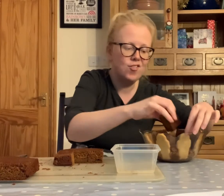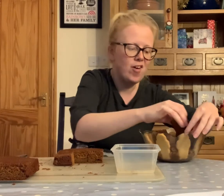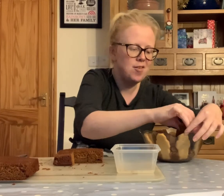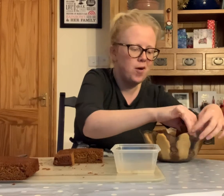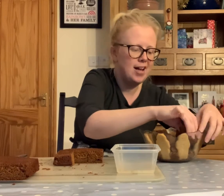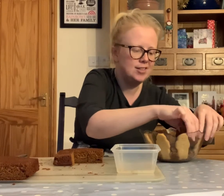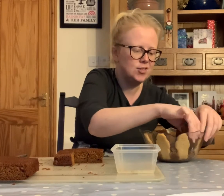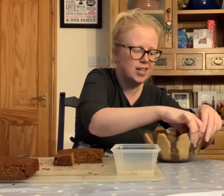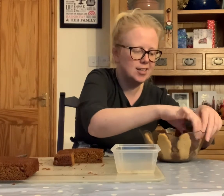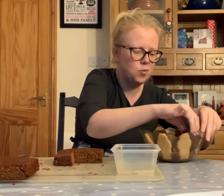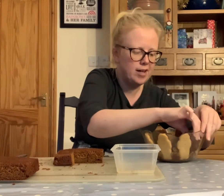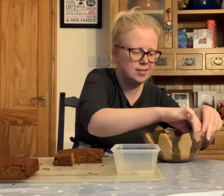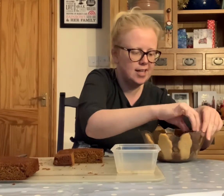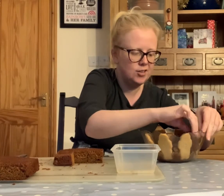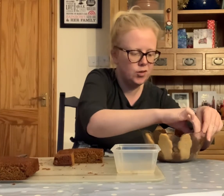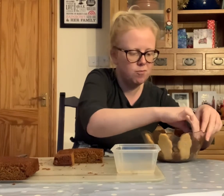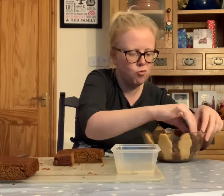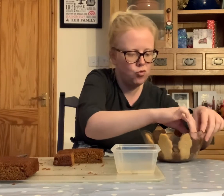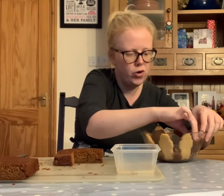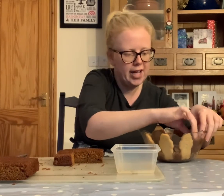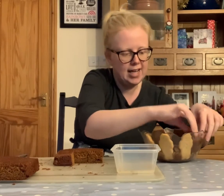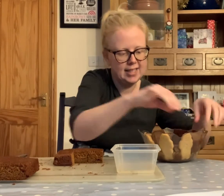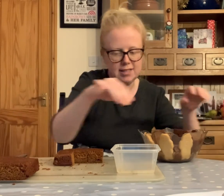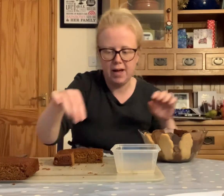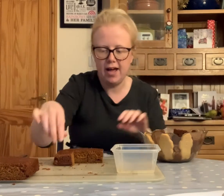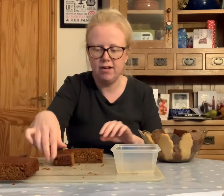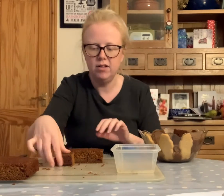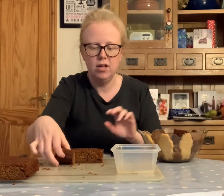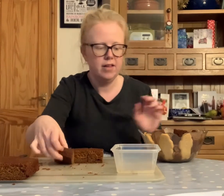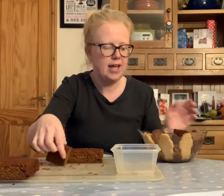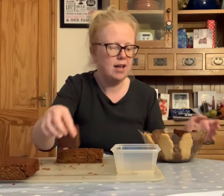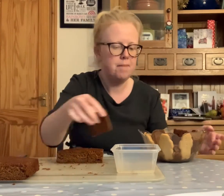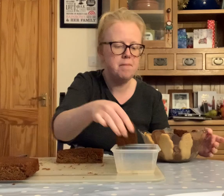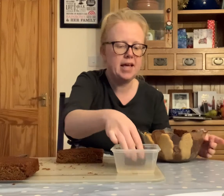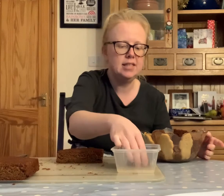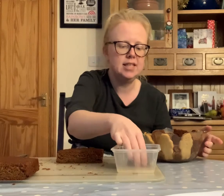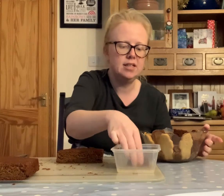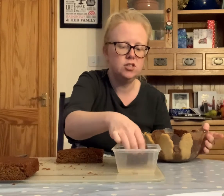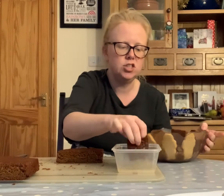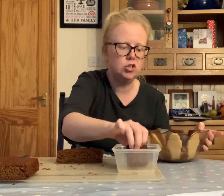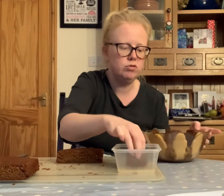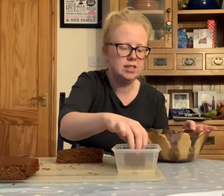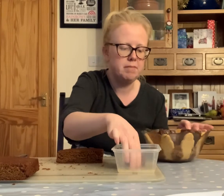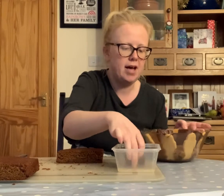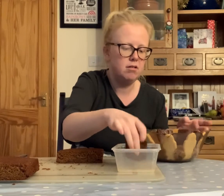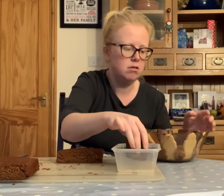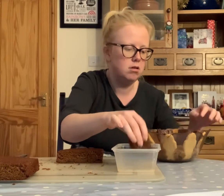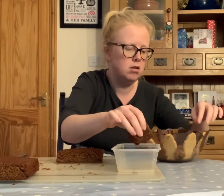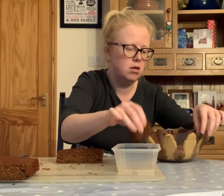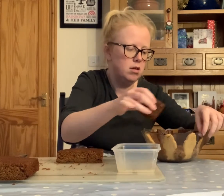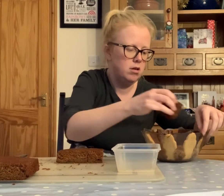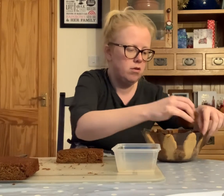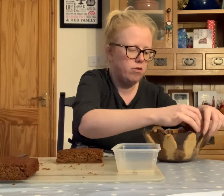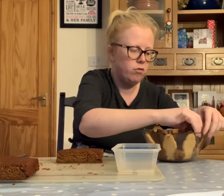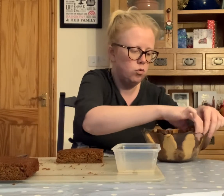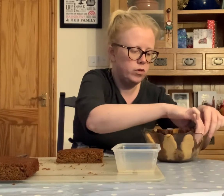Great work, little cooks, well done. You can really smell that amazing gingery smell of all those